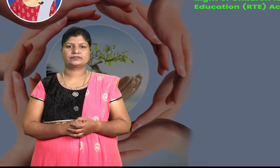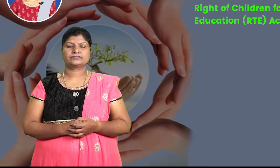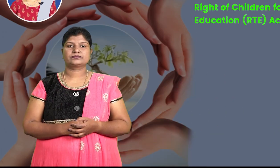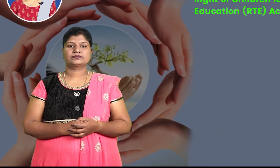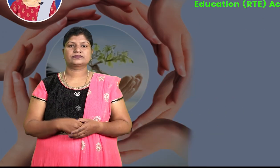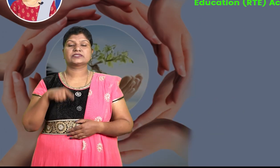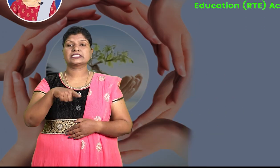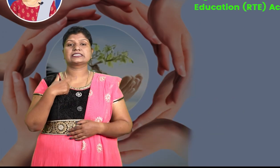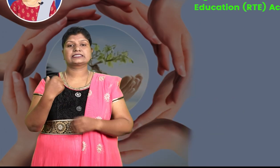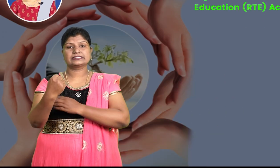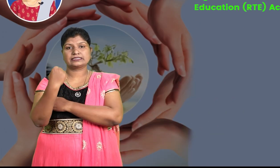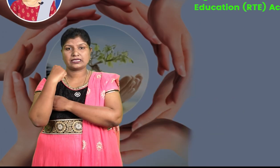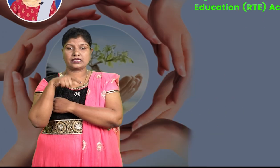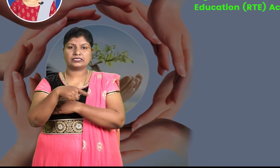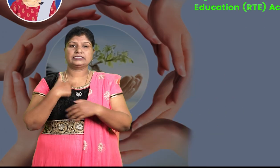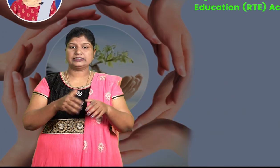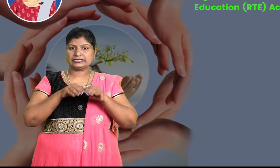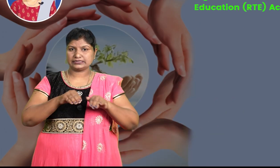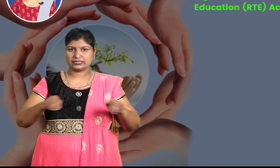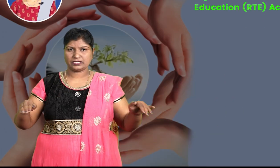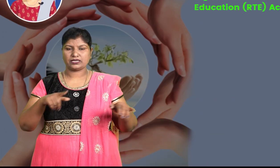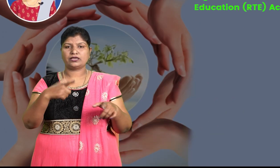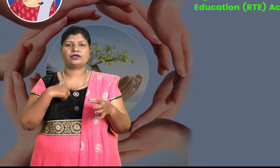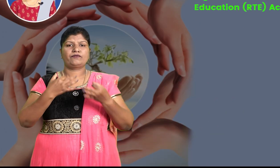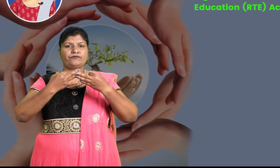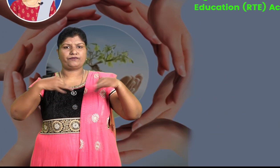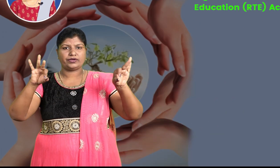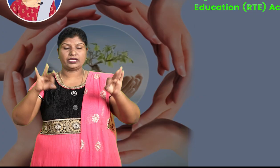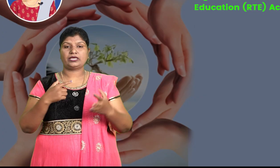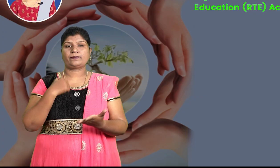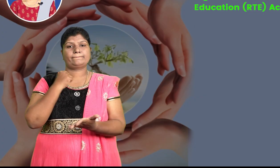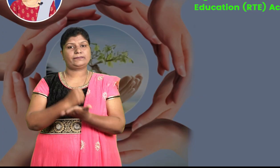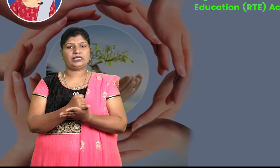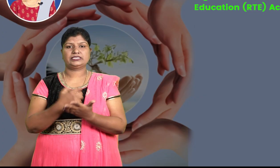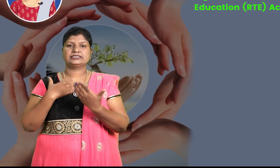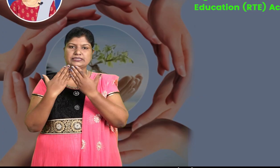Right of children for free and compulsory education,